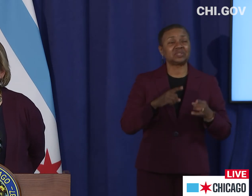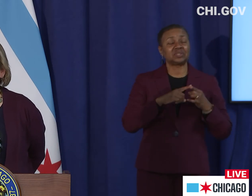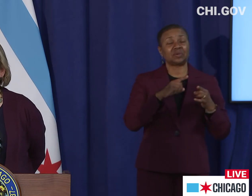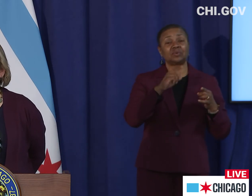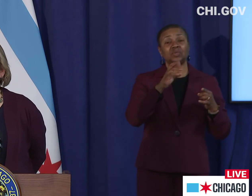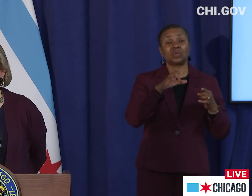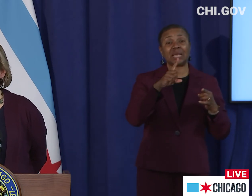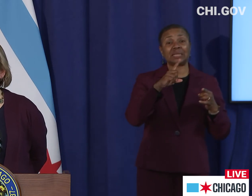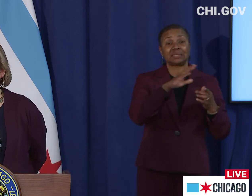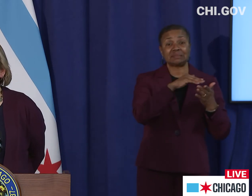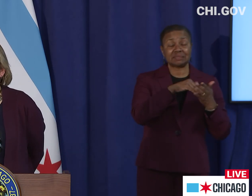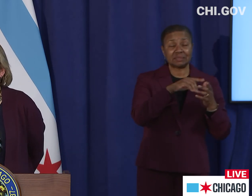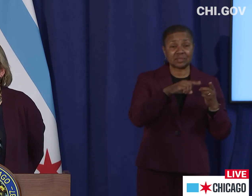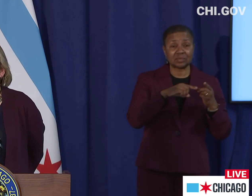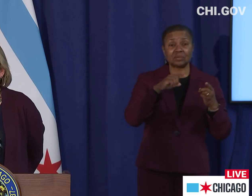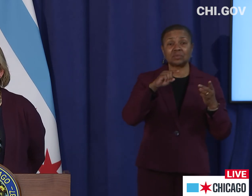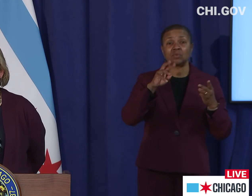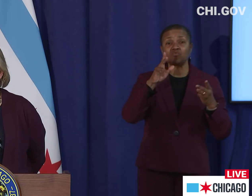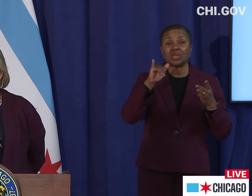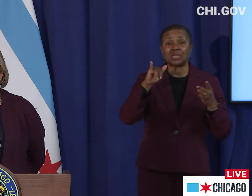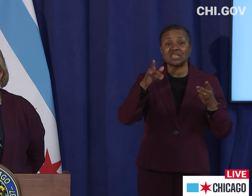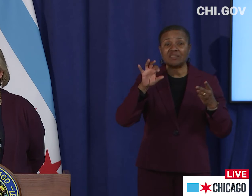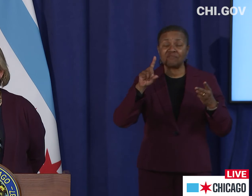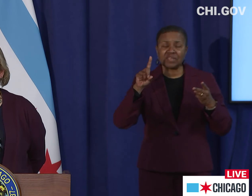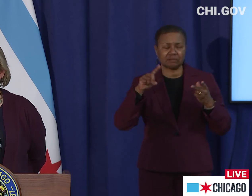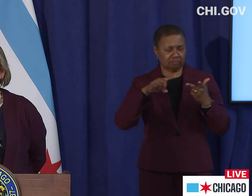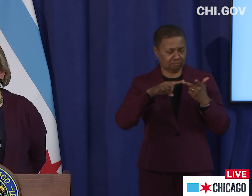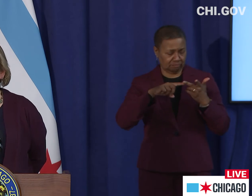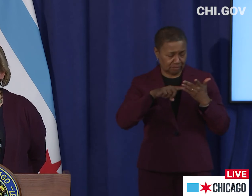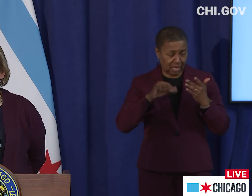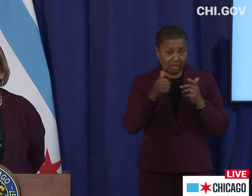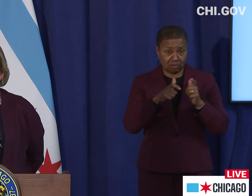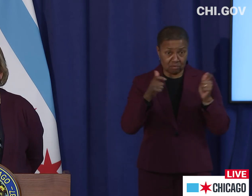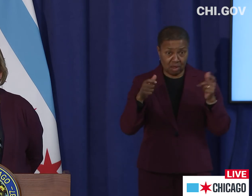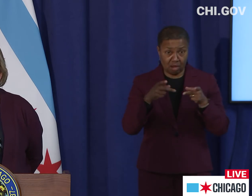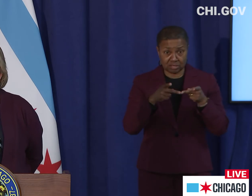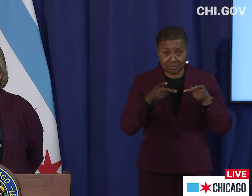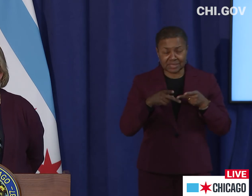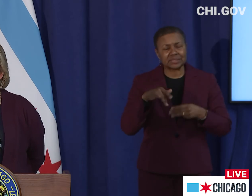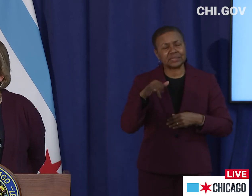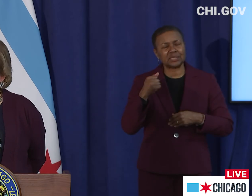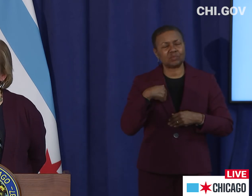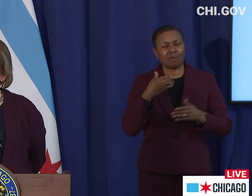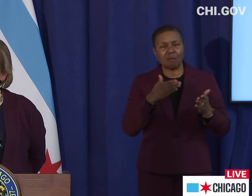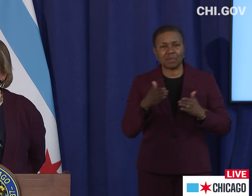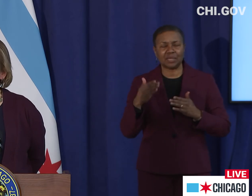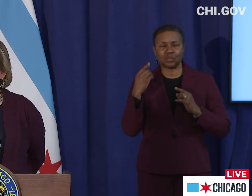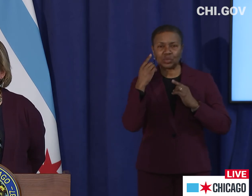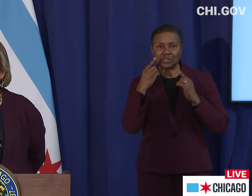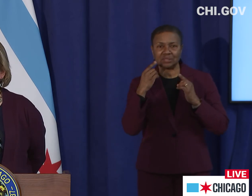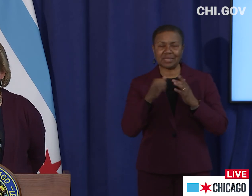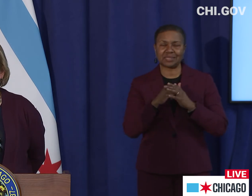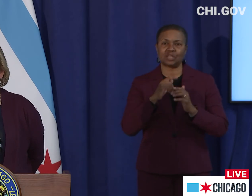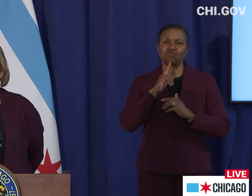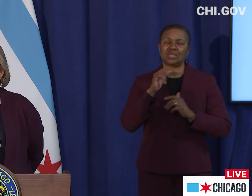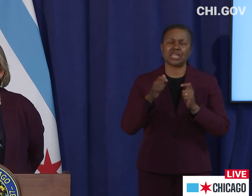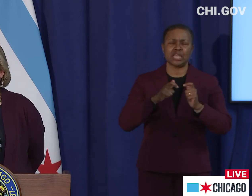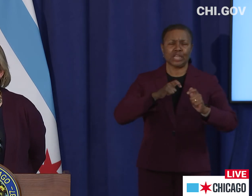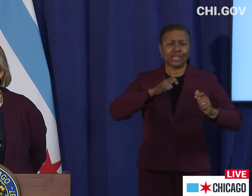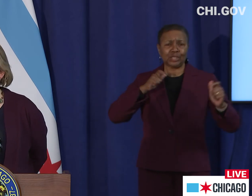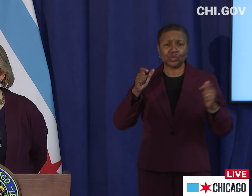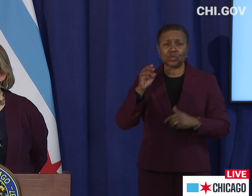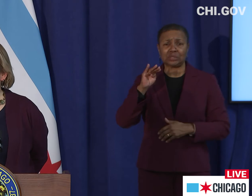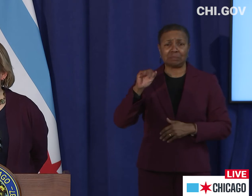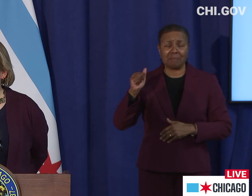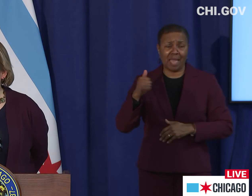looked at other large settings. We actually have plans already made to think about these really mass vaccination sites where, for